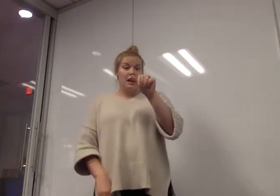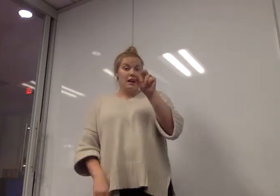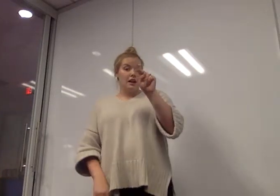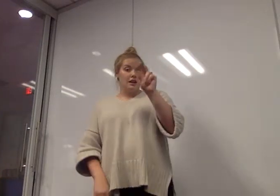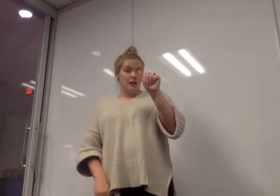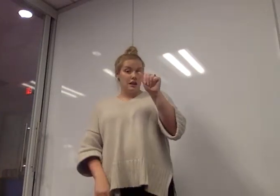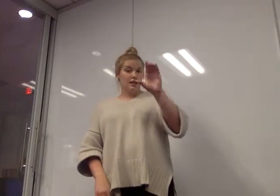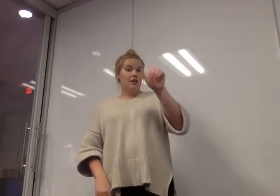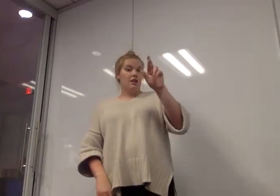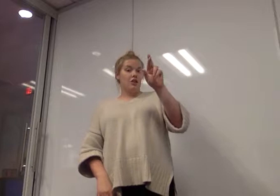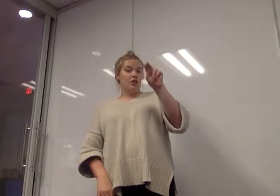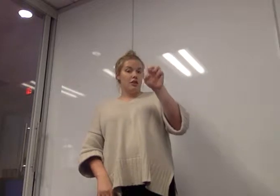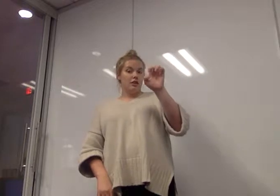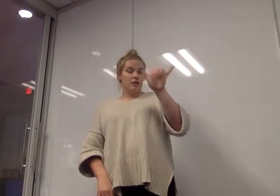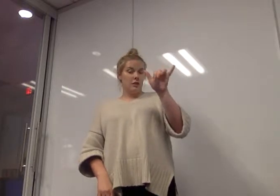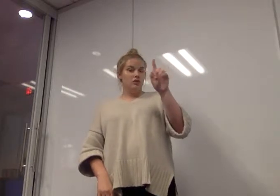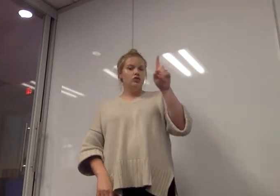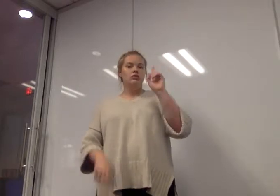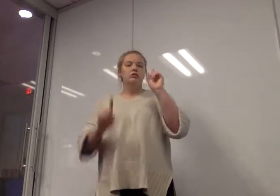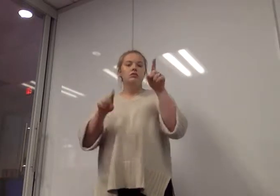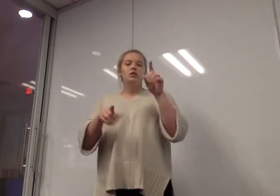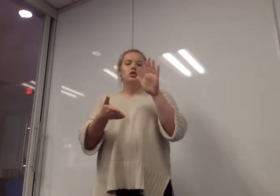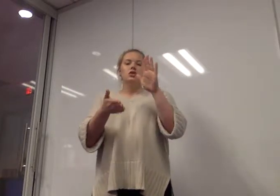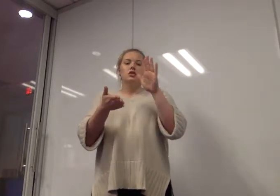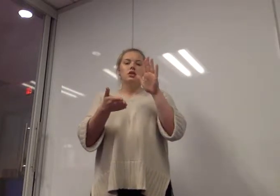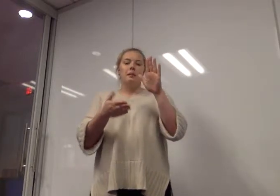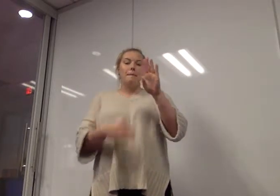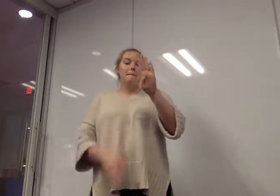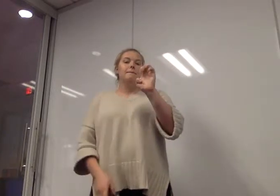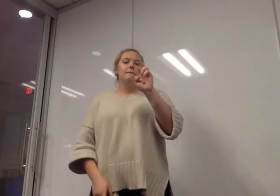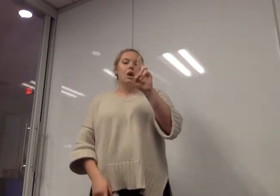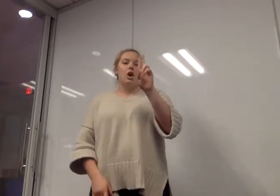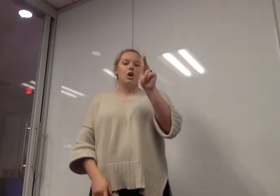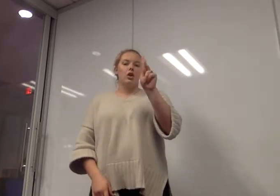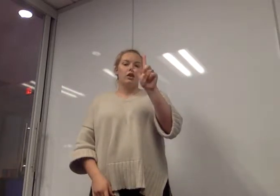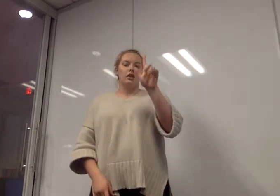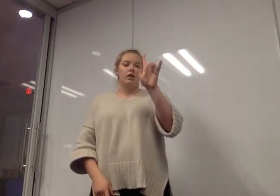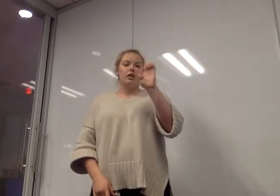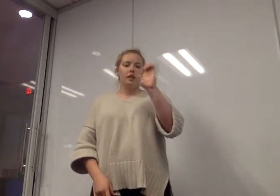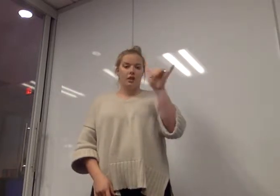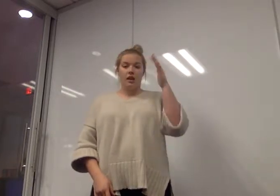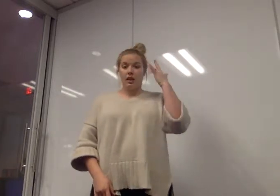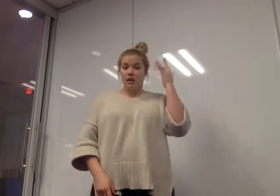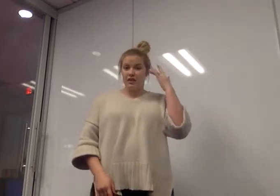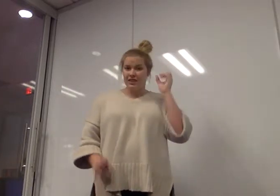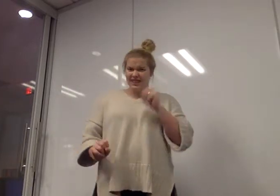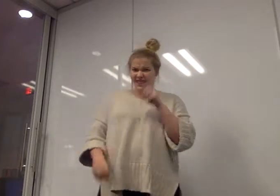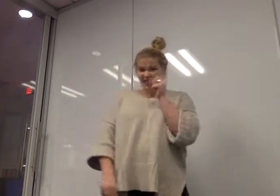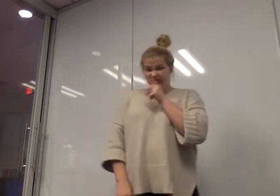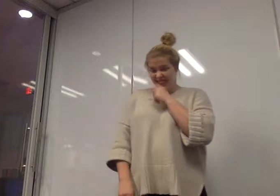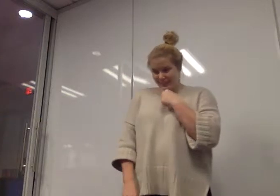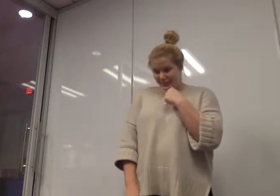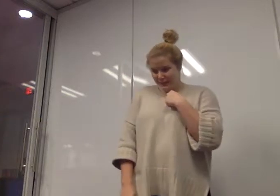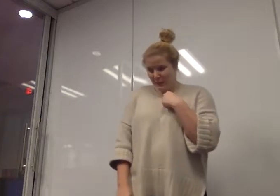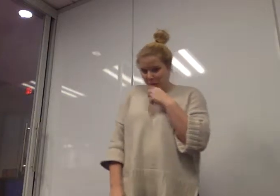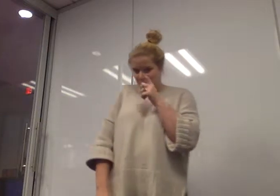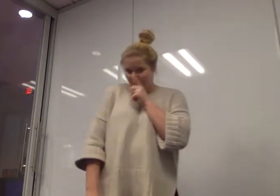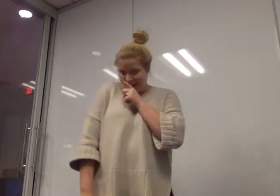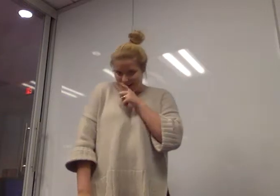Dana Carney, who's at Berkeley, and I really wanted to know, can you fake it till you make it? Like, can you do this just for a little